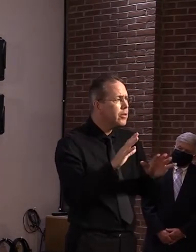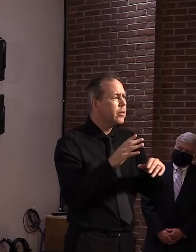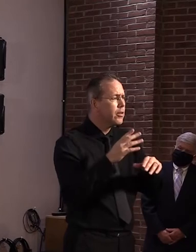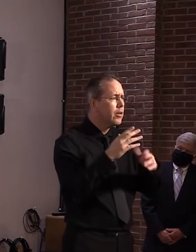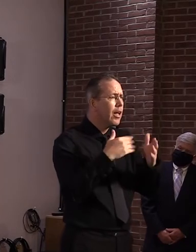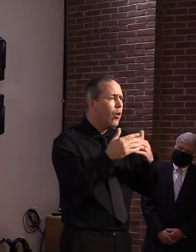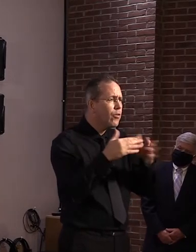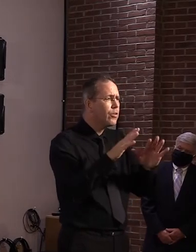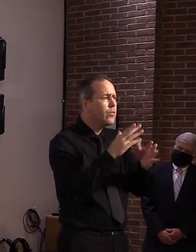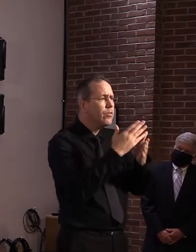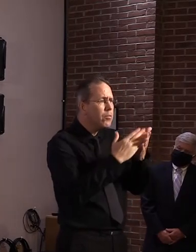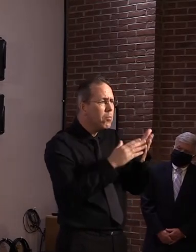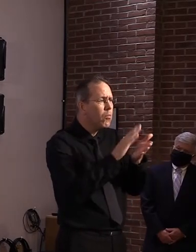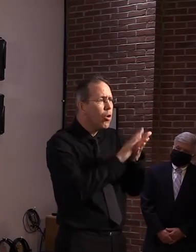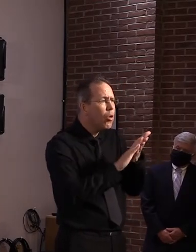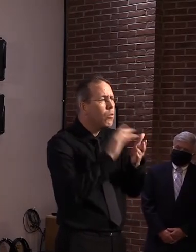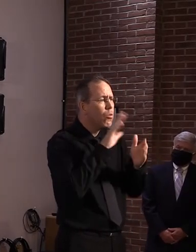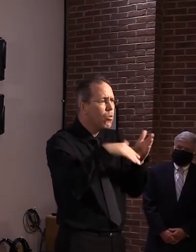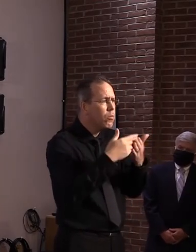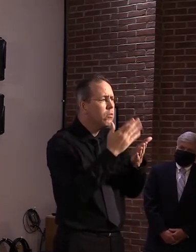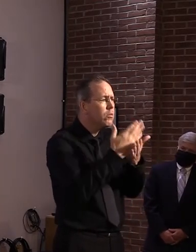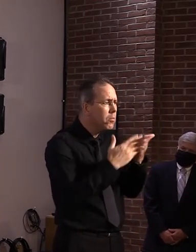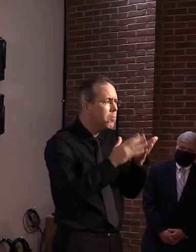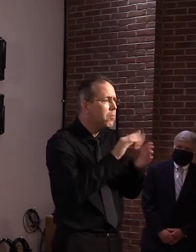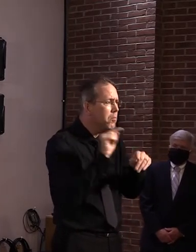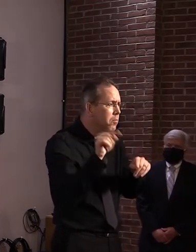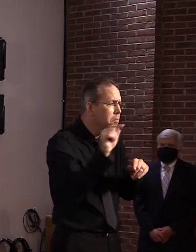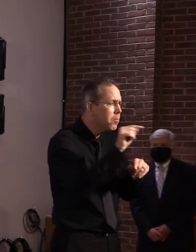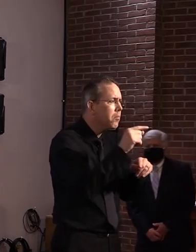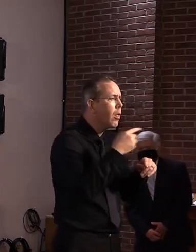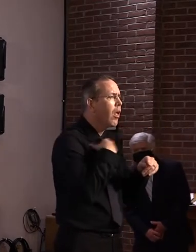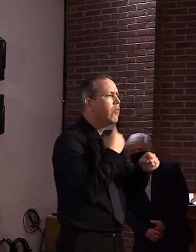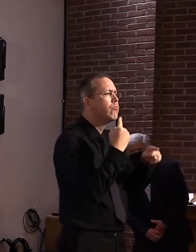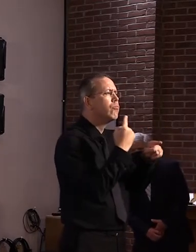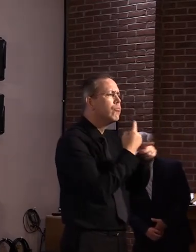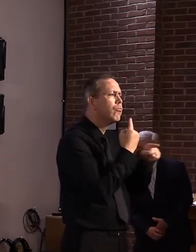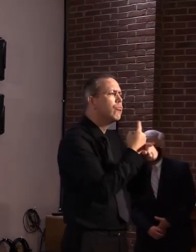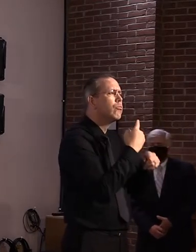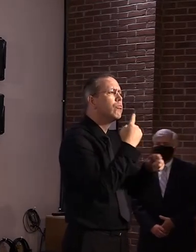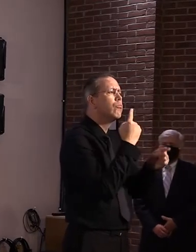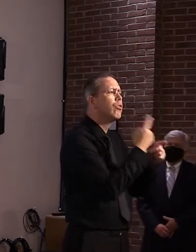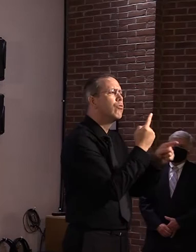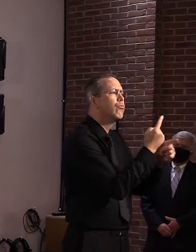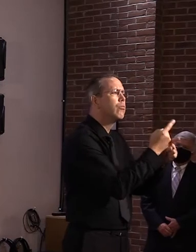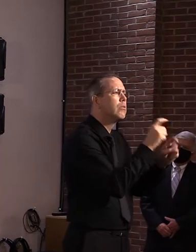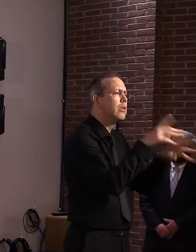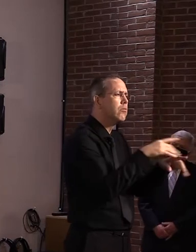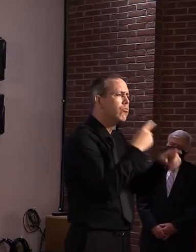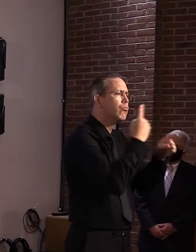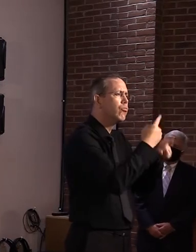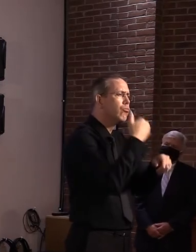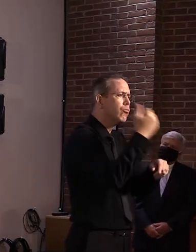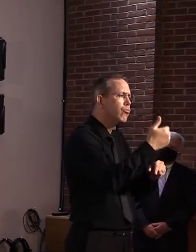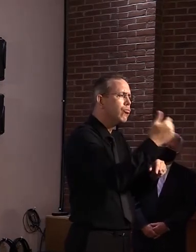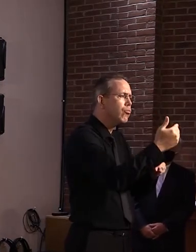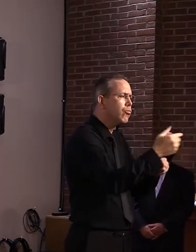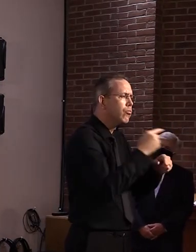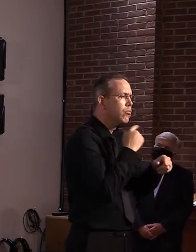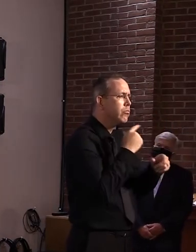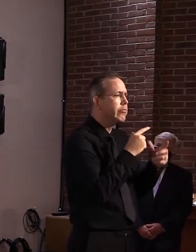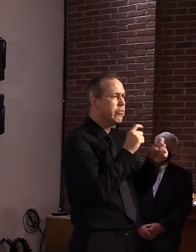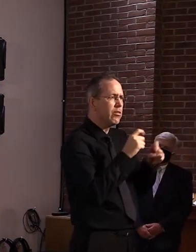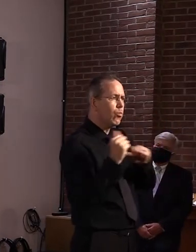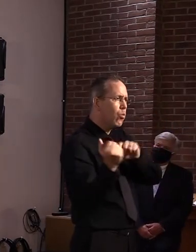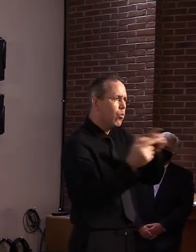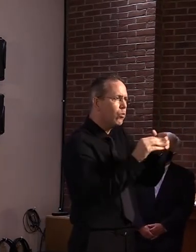have regular testing of their student population, perhaps their greater population, not just the students, over